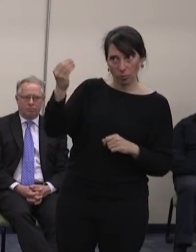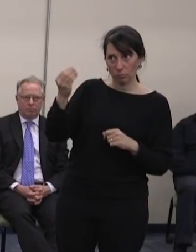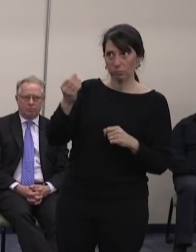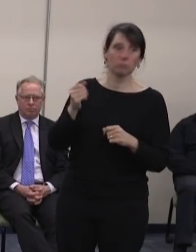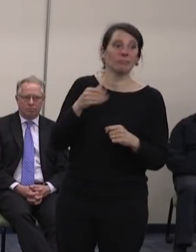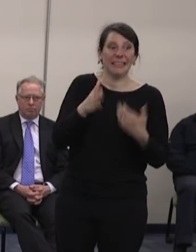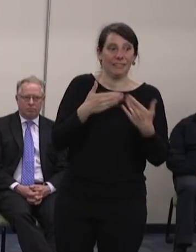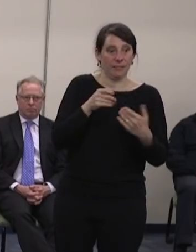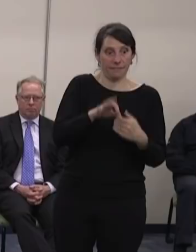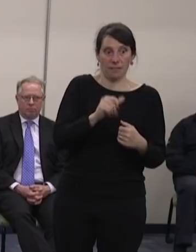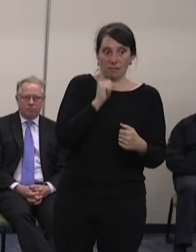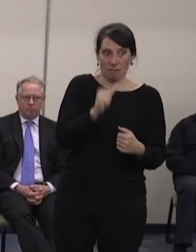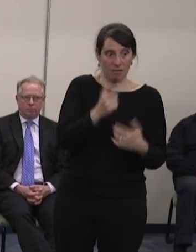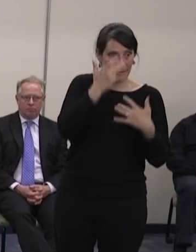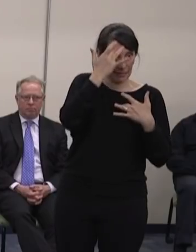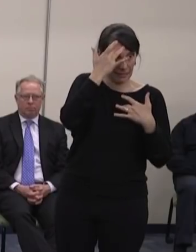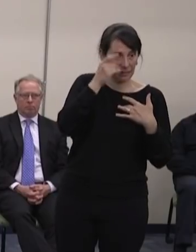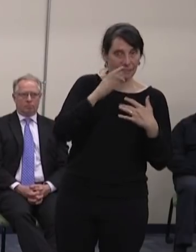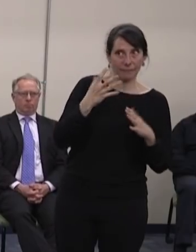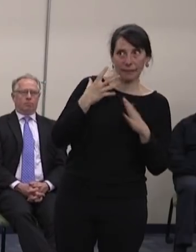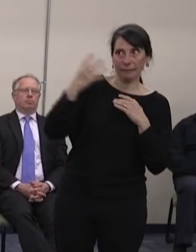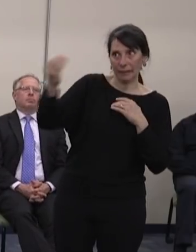it.